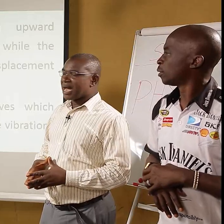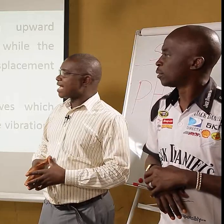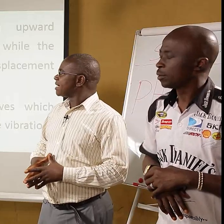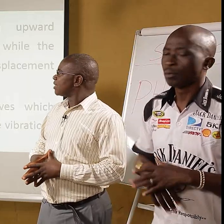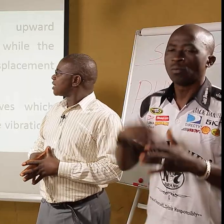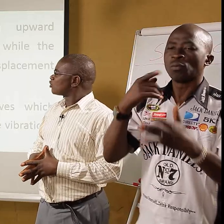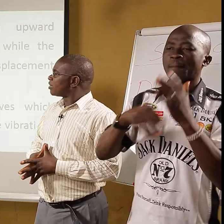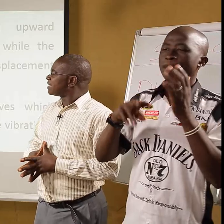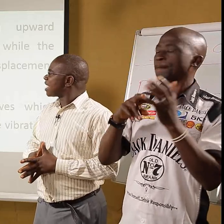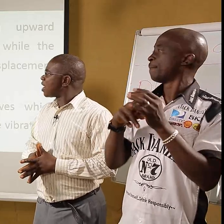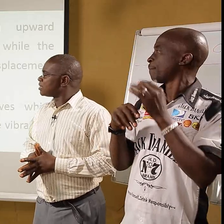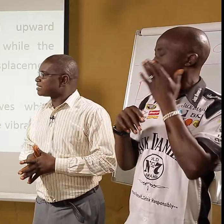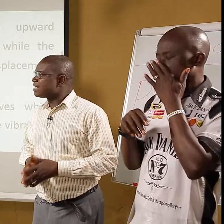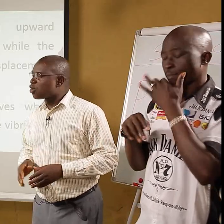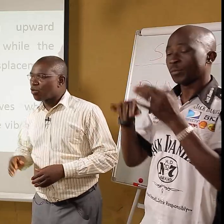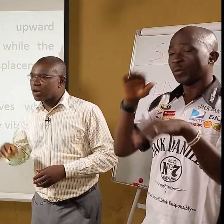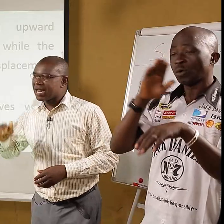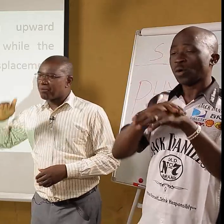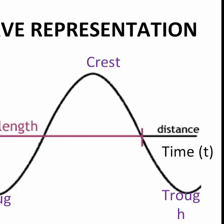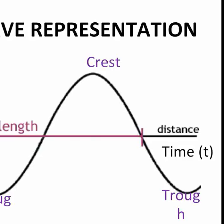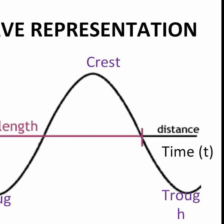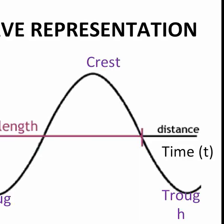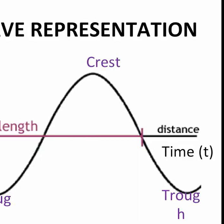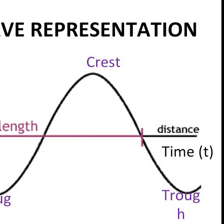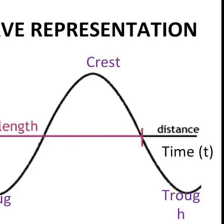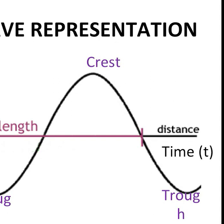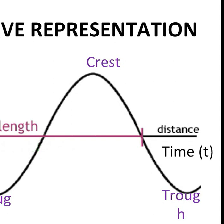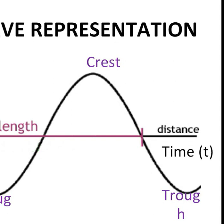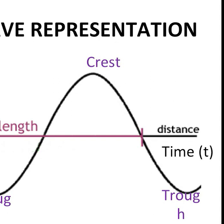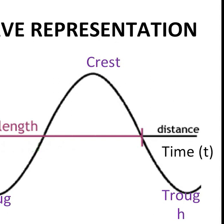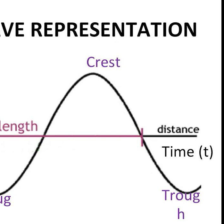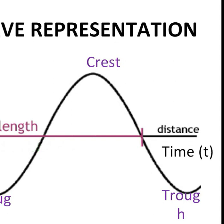we mean by rate? On the diagram, we see the point where you have